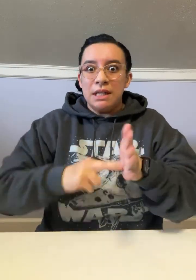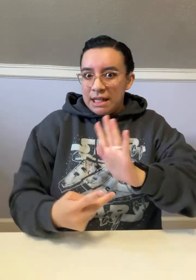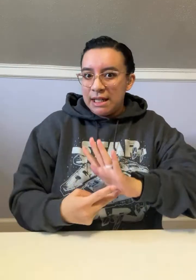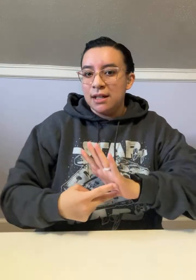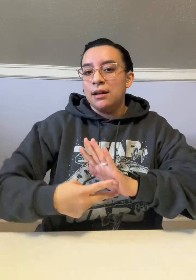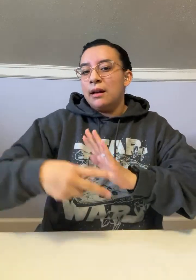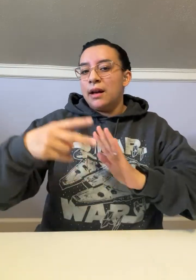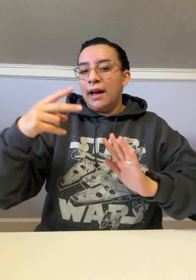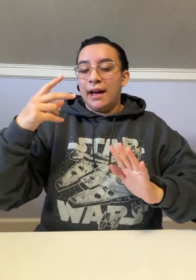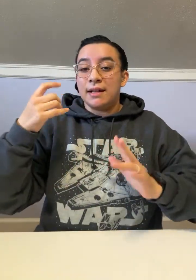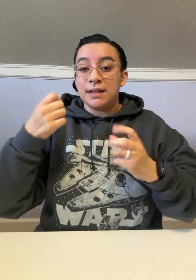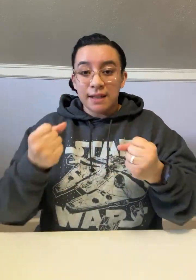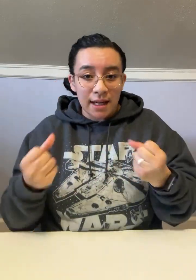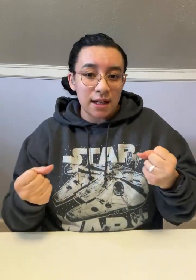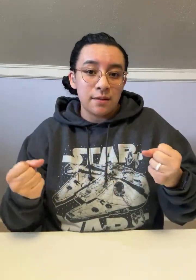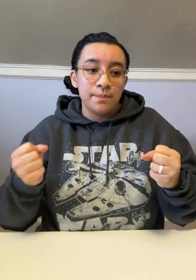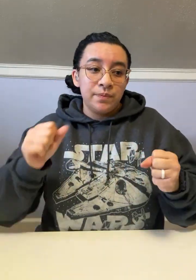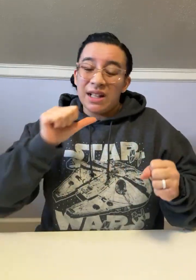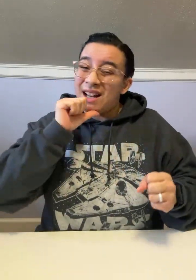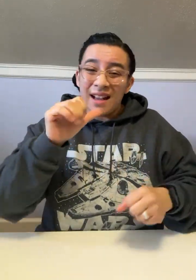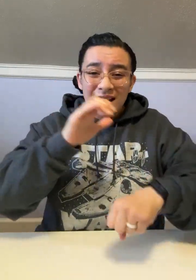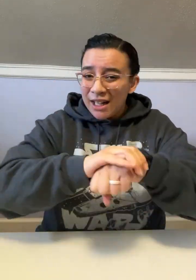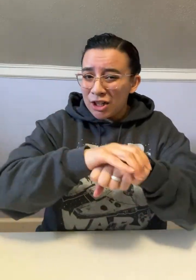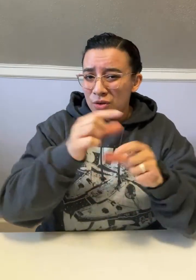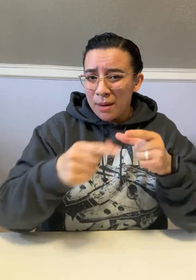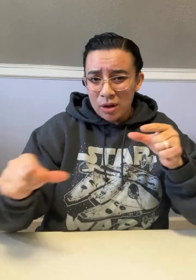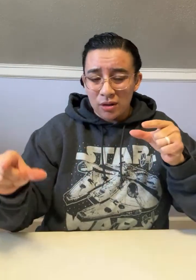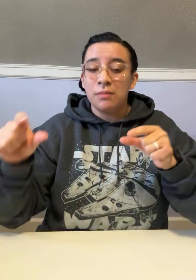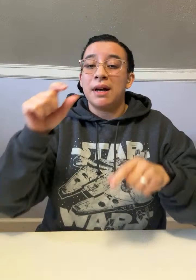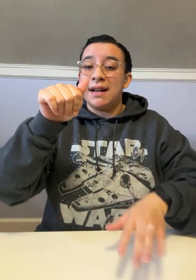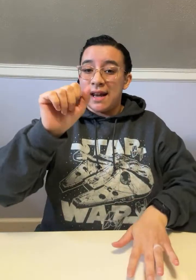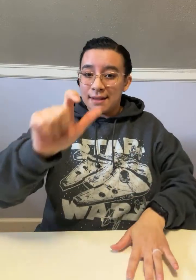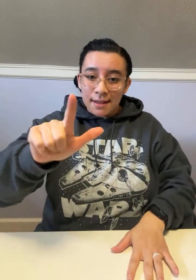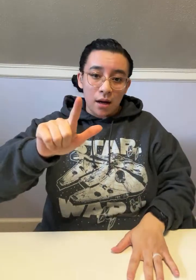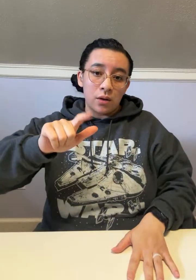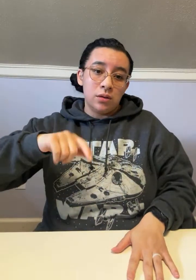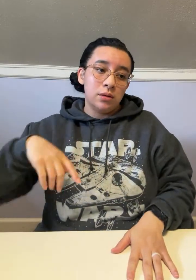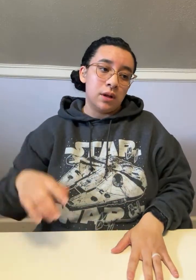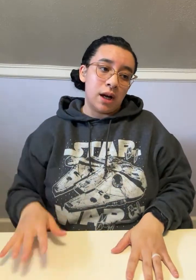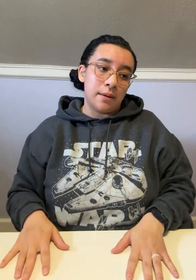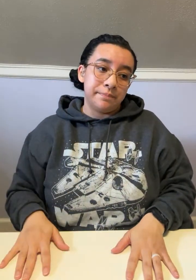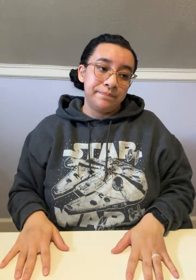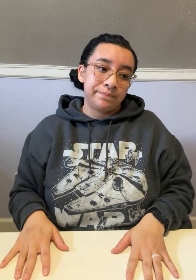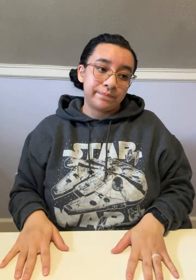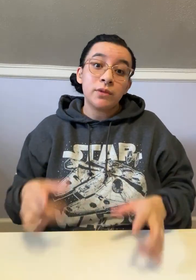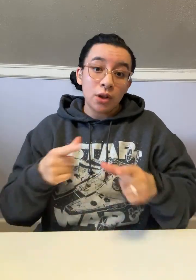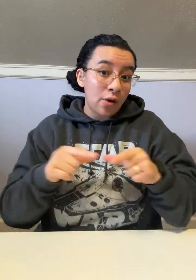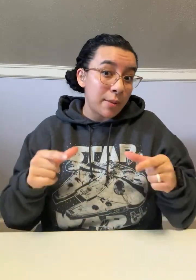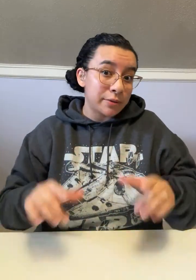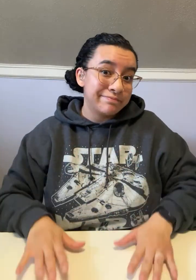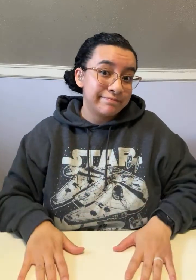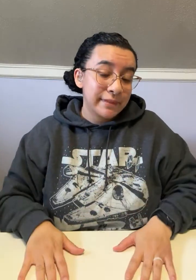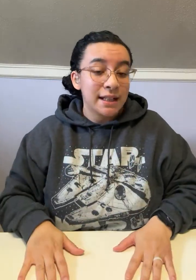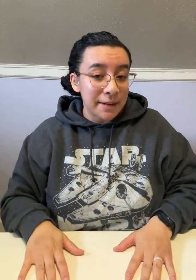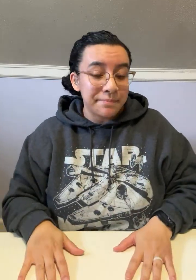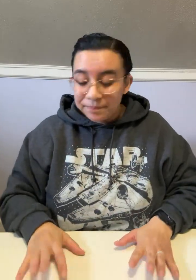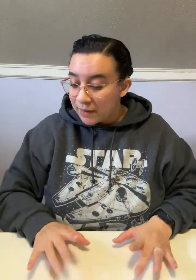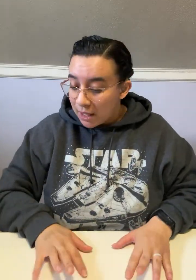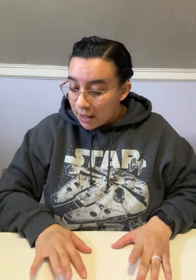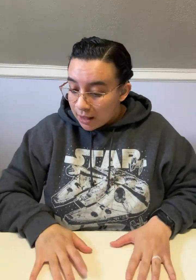meaning and sign it, not in English grammar, but in ASL grammar. Yeah.